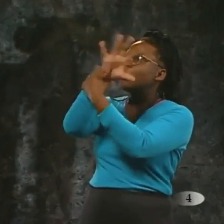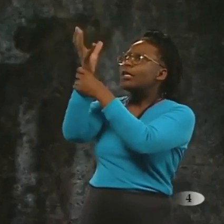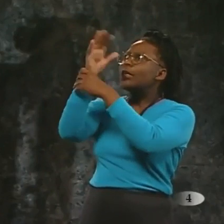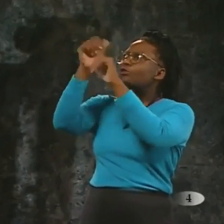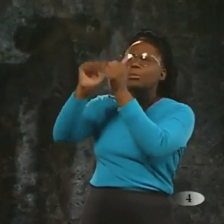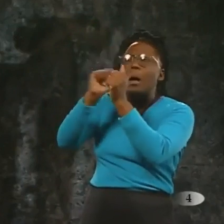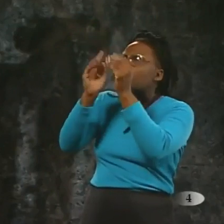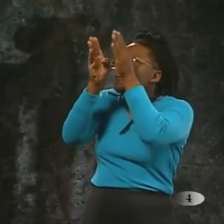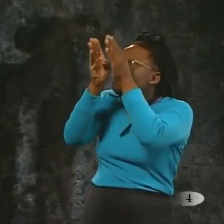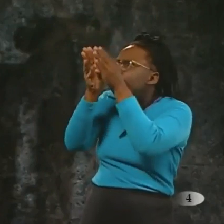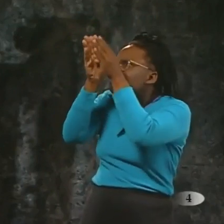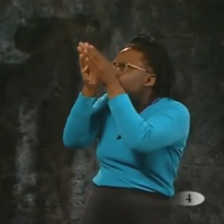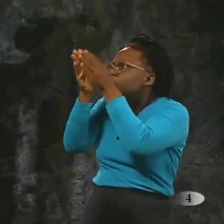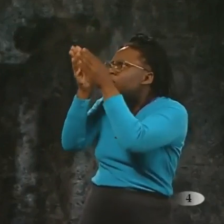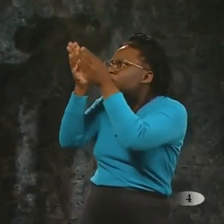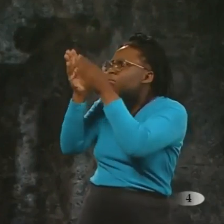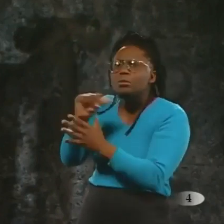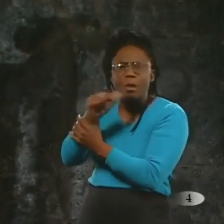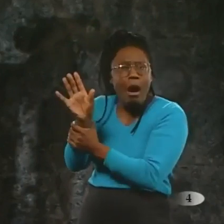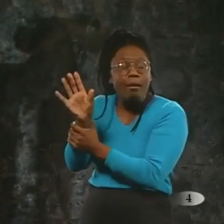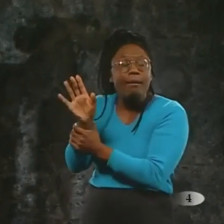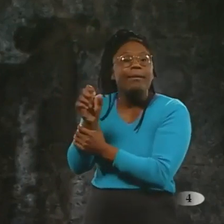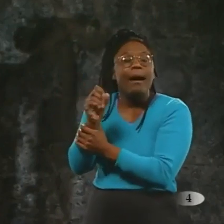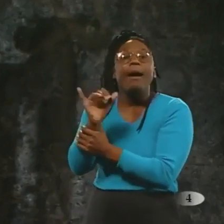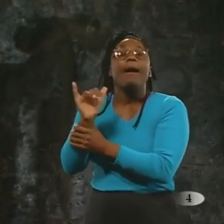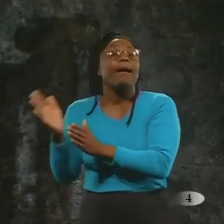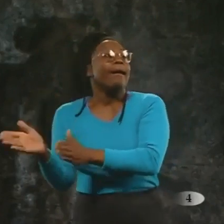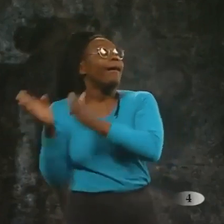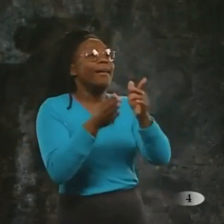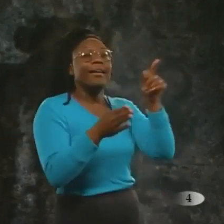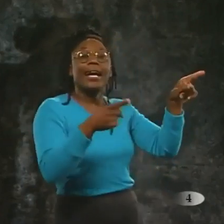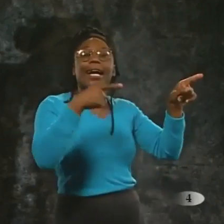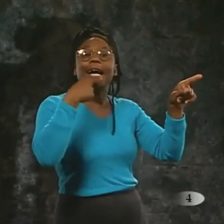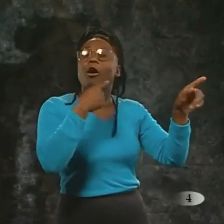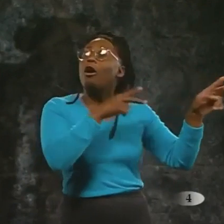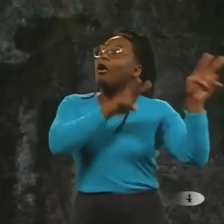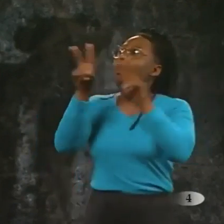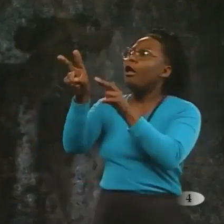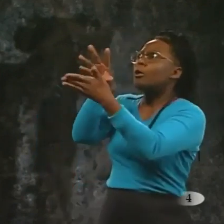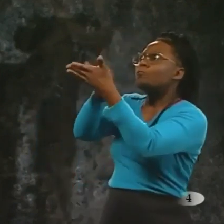The baby is watching the movement, not the individual letters.